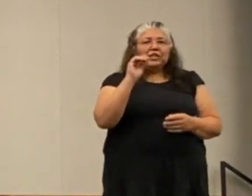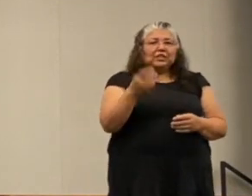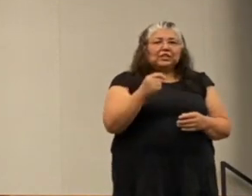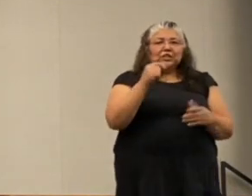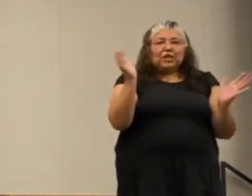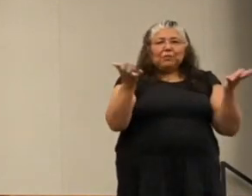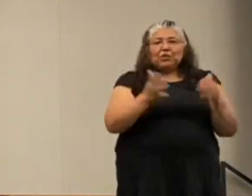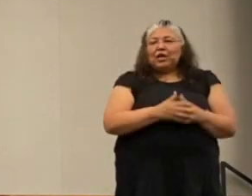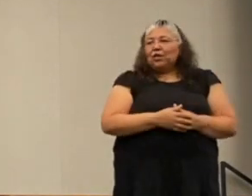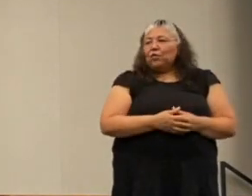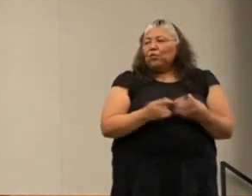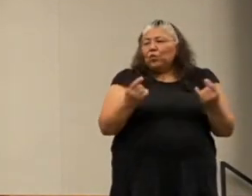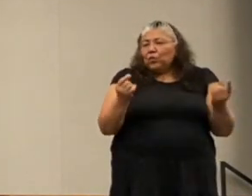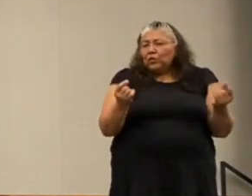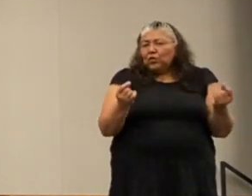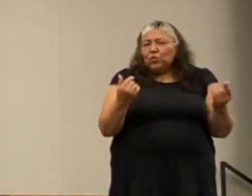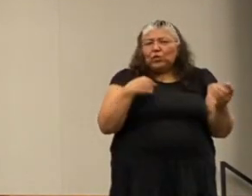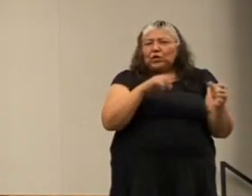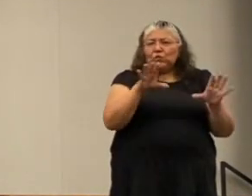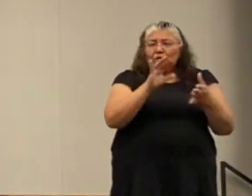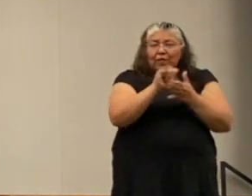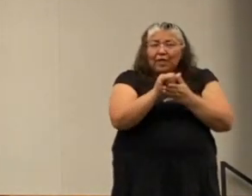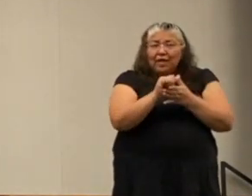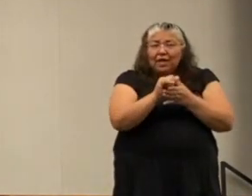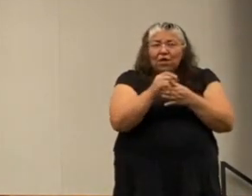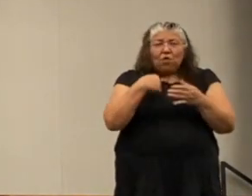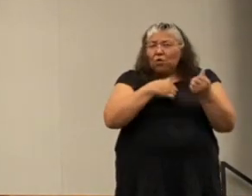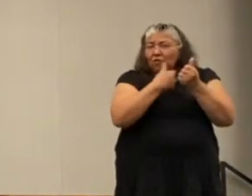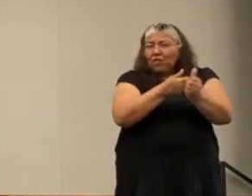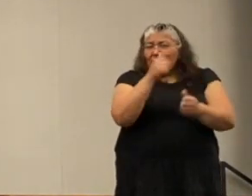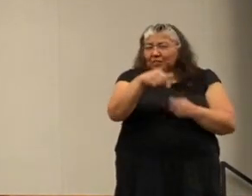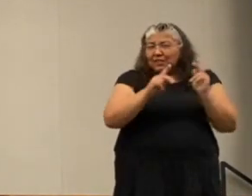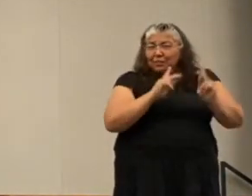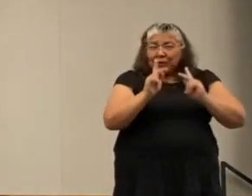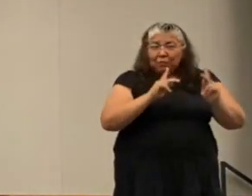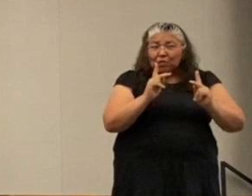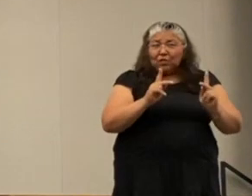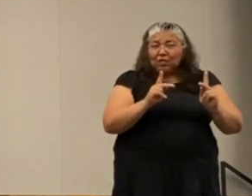You know, what do we do? Do we go to that? And then are we following these people